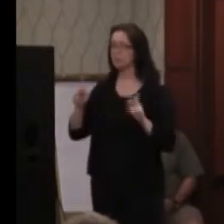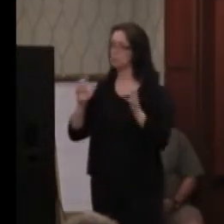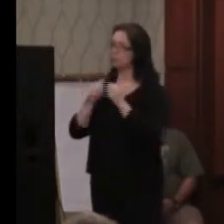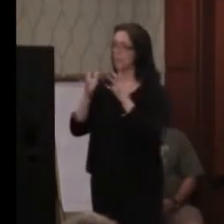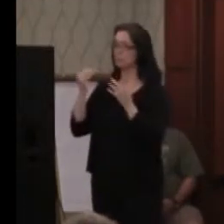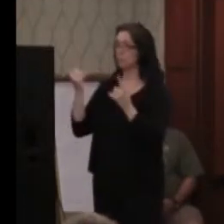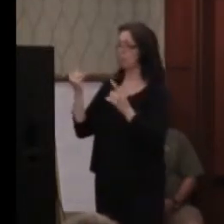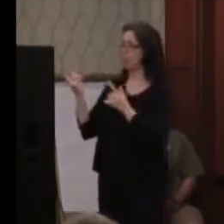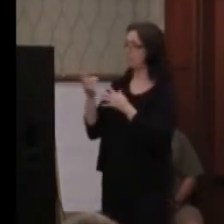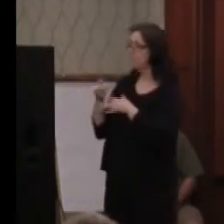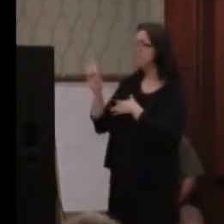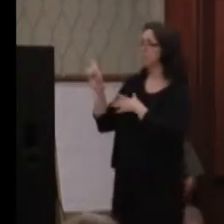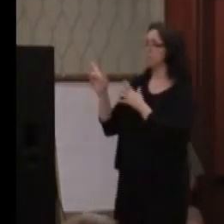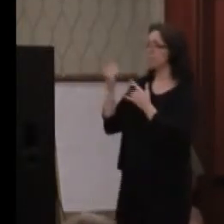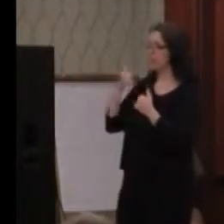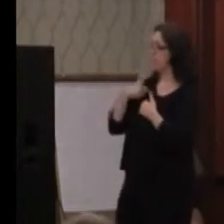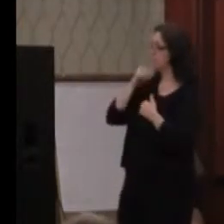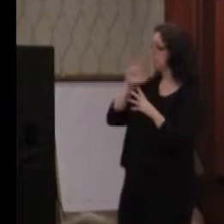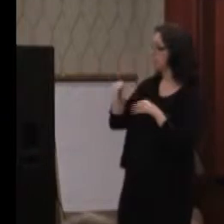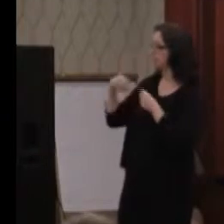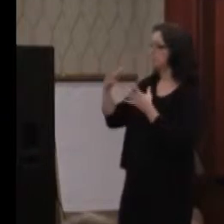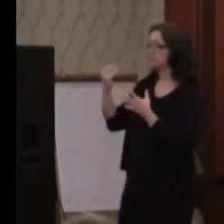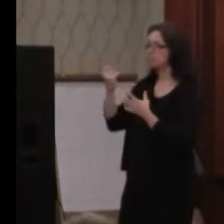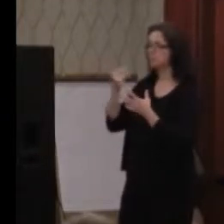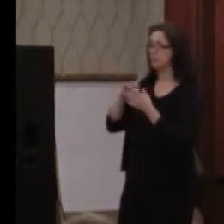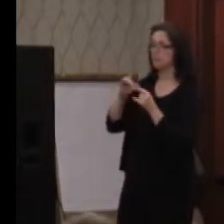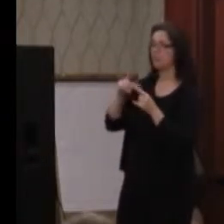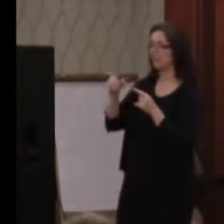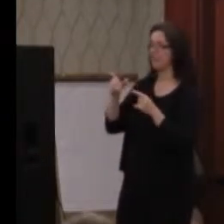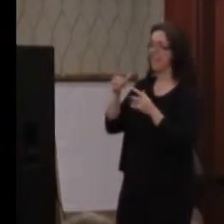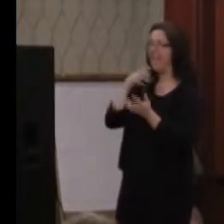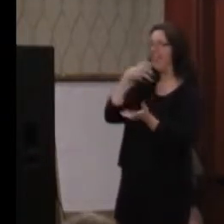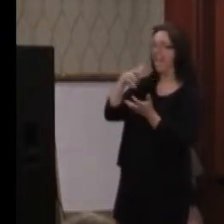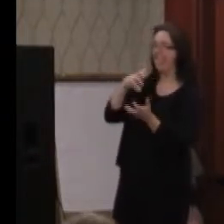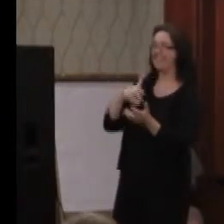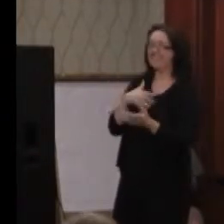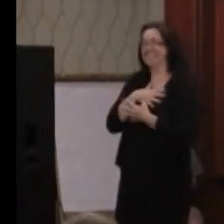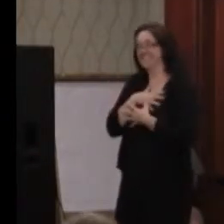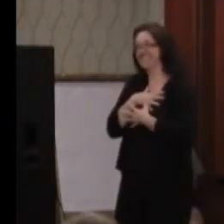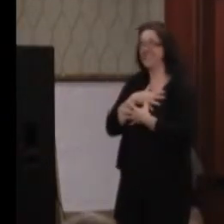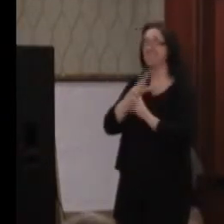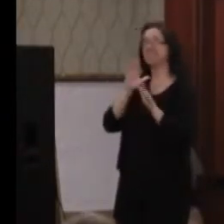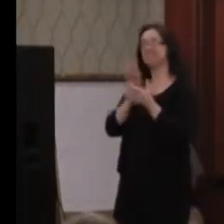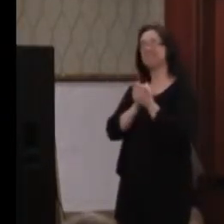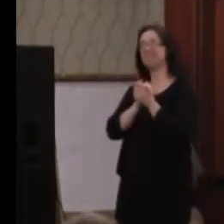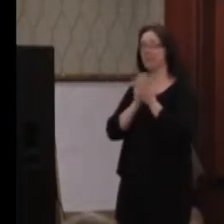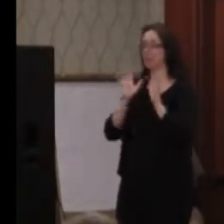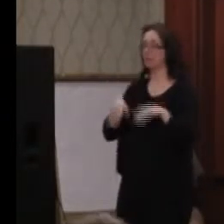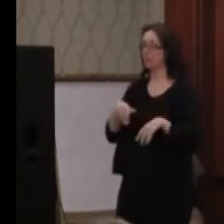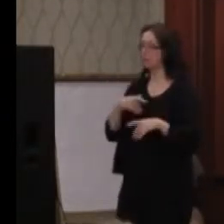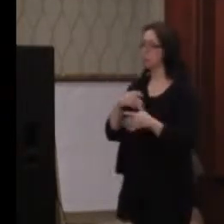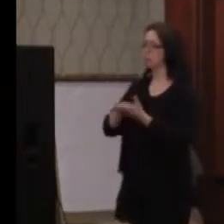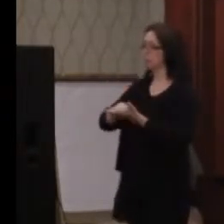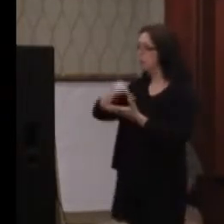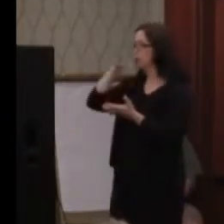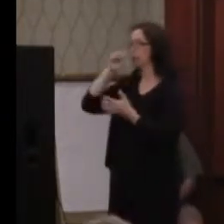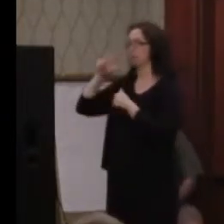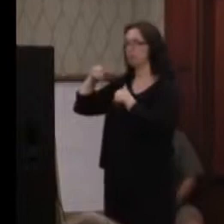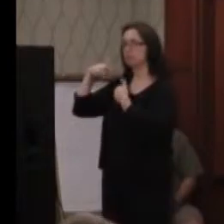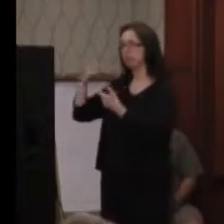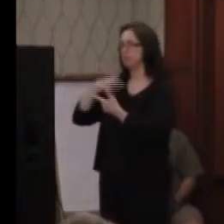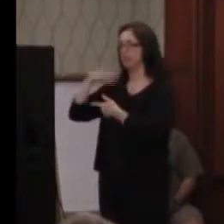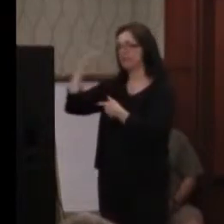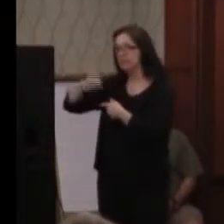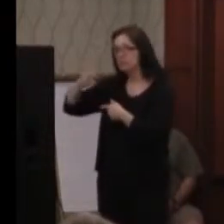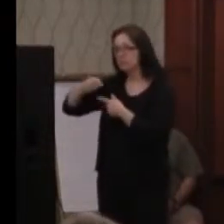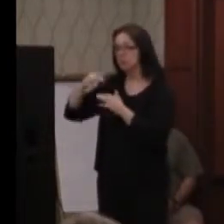without someone being offended that I'm not giving them something, a story that they can just laugh and be tickled about. We learned all of the stories of our history, and this